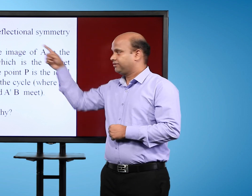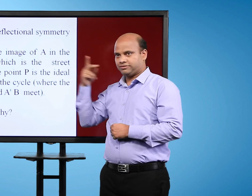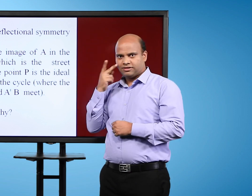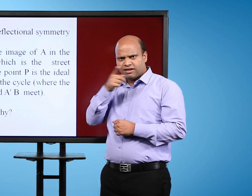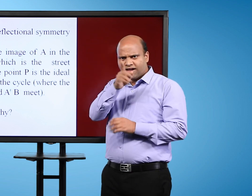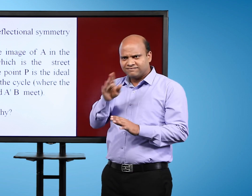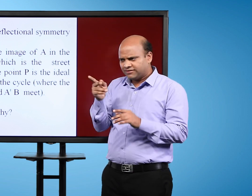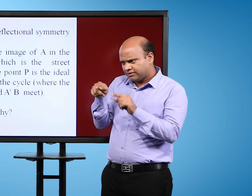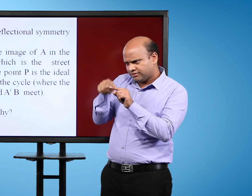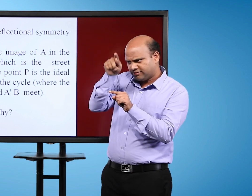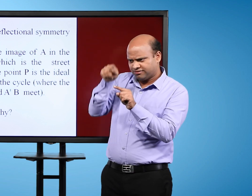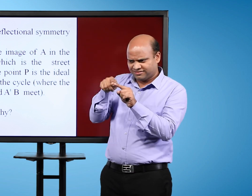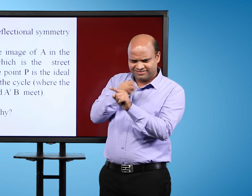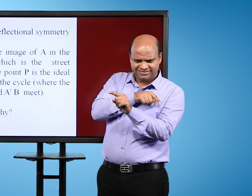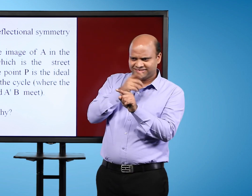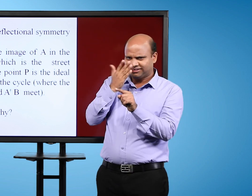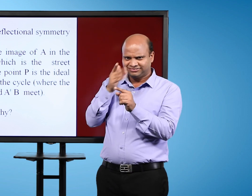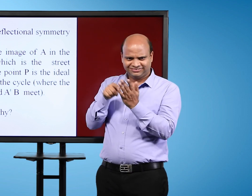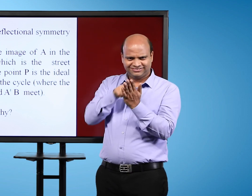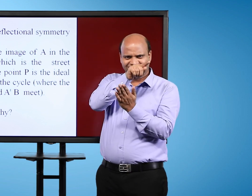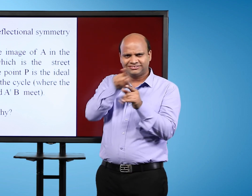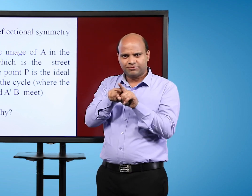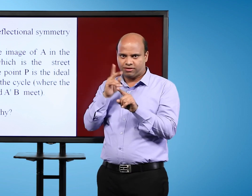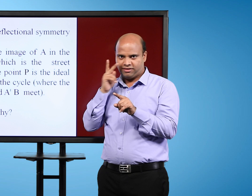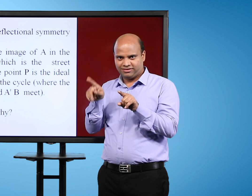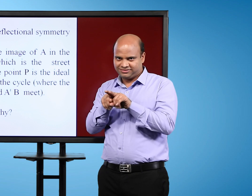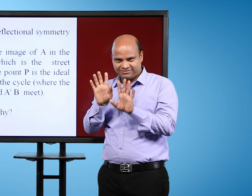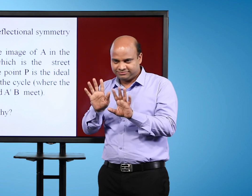You can use reflectional symmetry here.